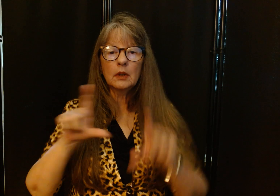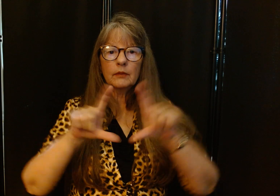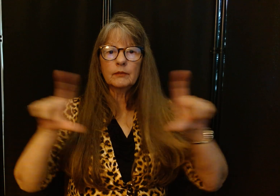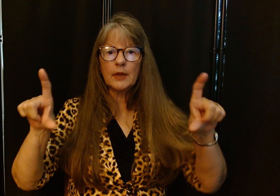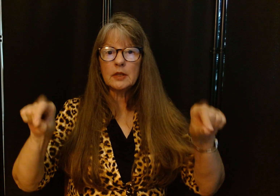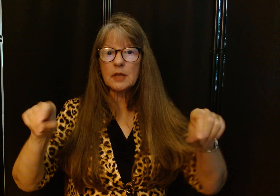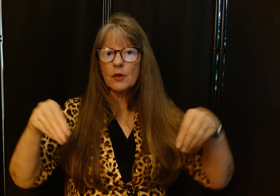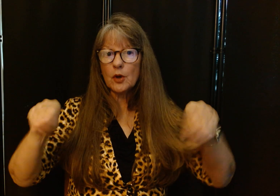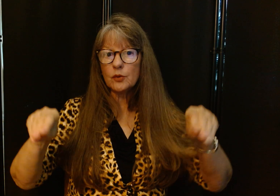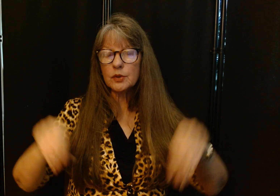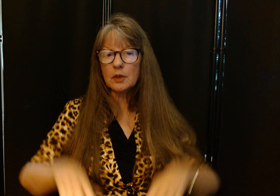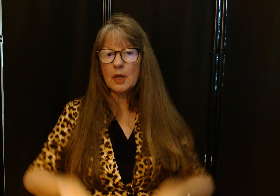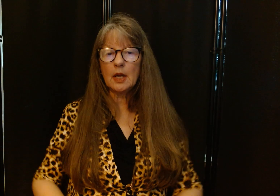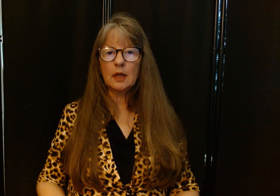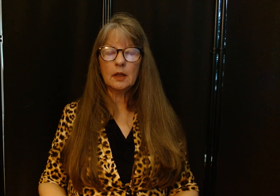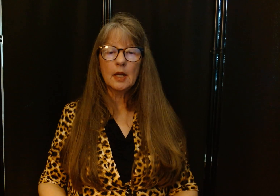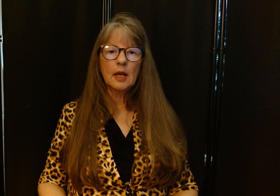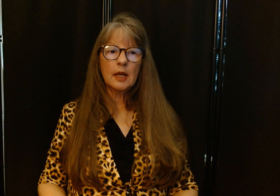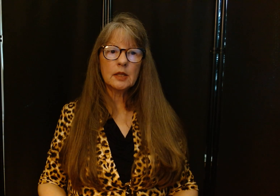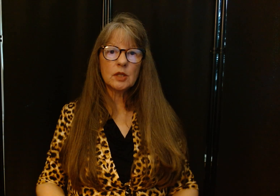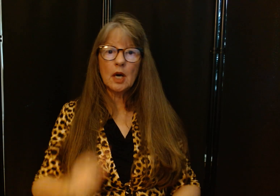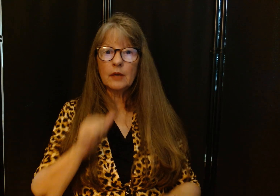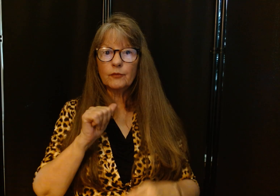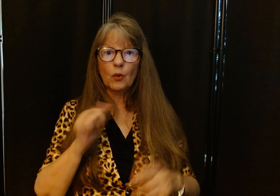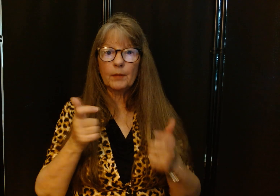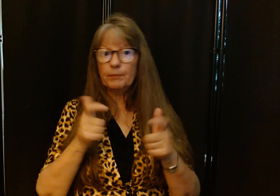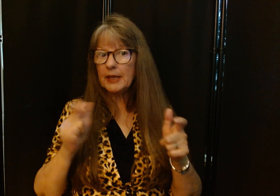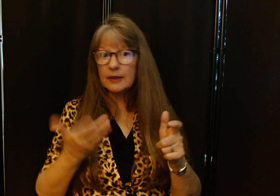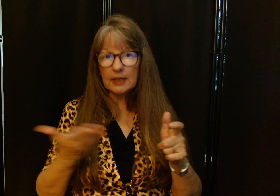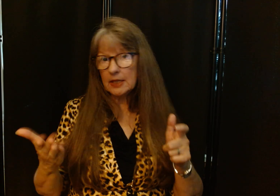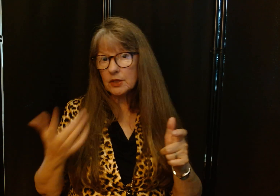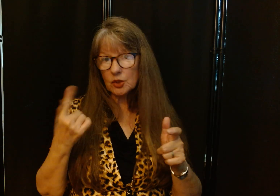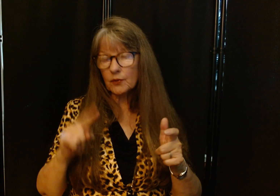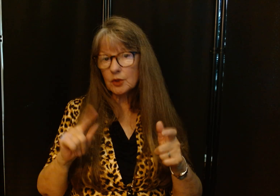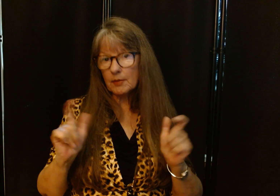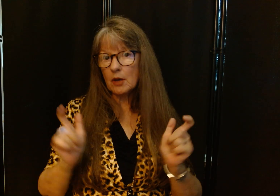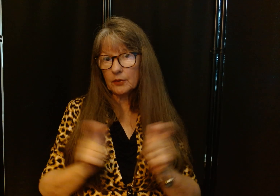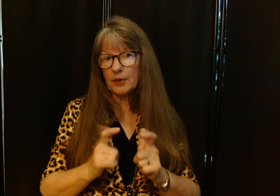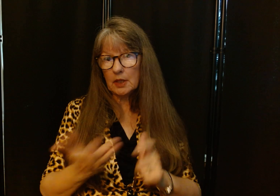They sell those, and it's not for big things, it's for smaller things.